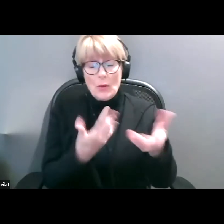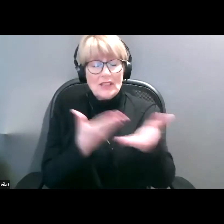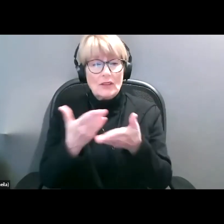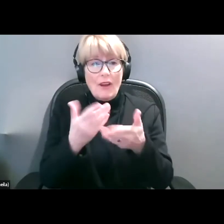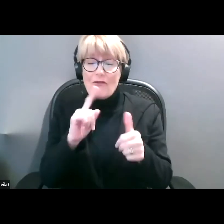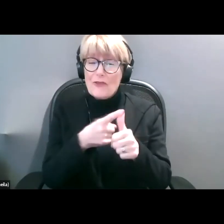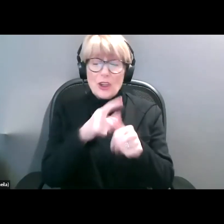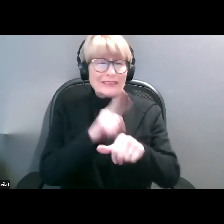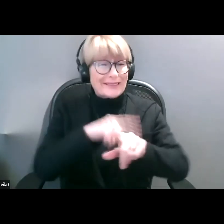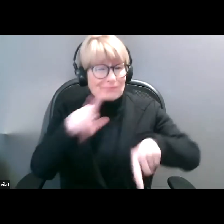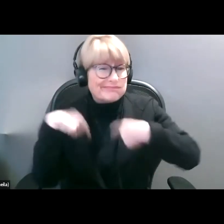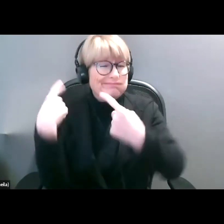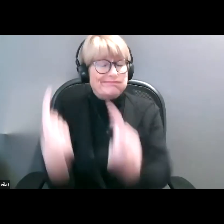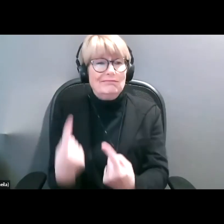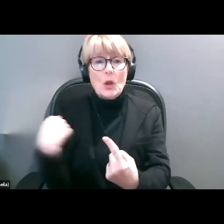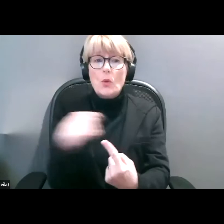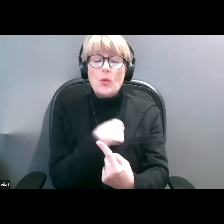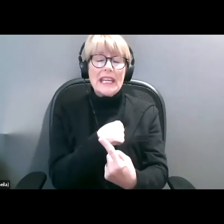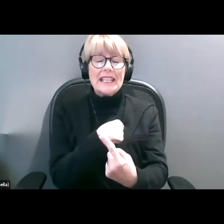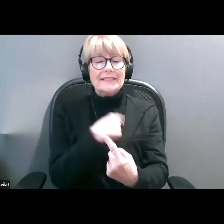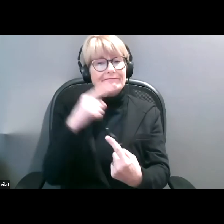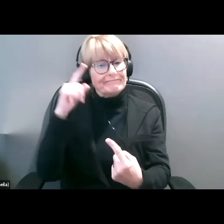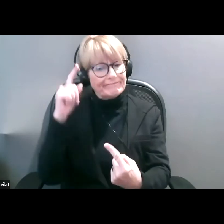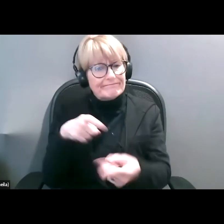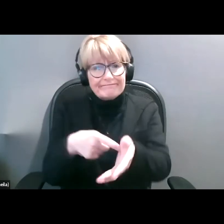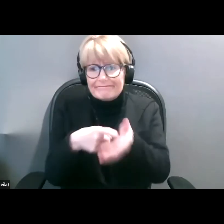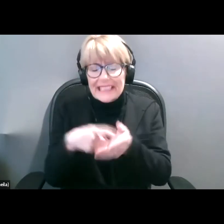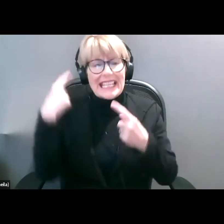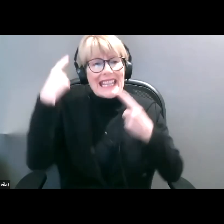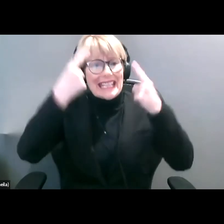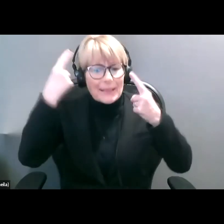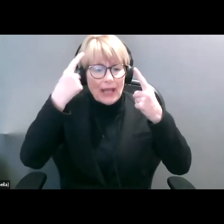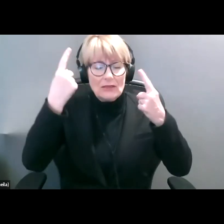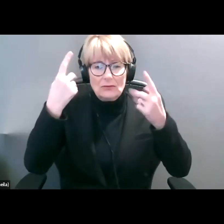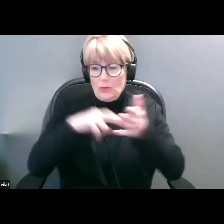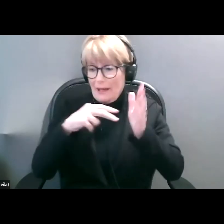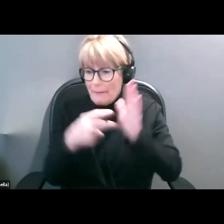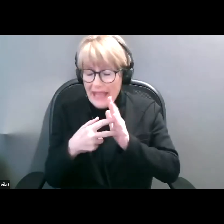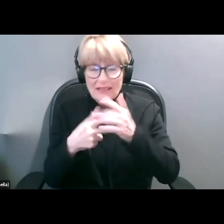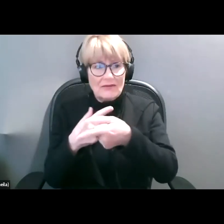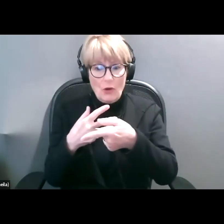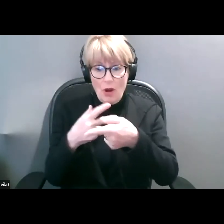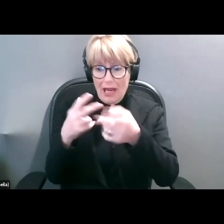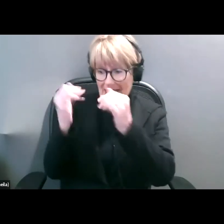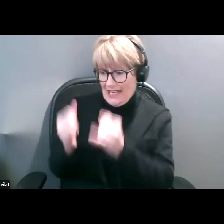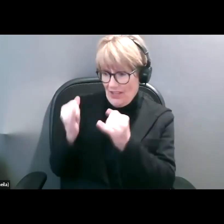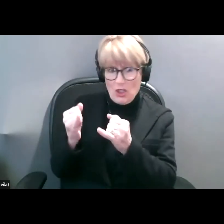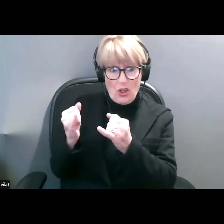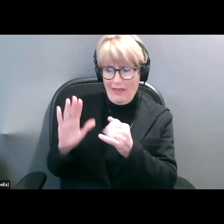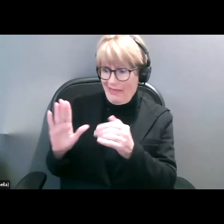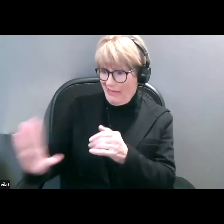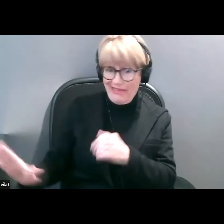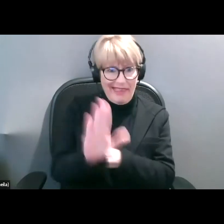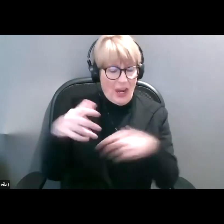time, we needed to think about what it meant to improve the health of individuals and communities. We had never